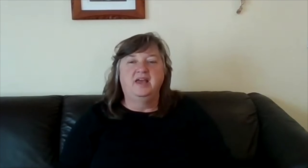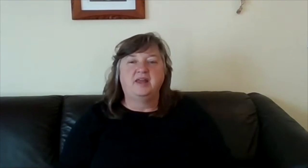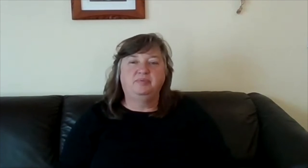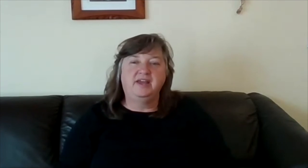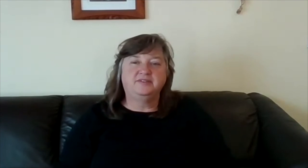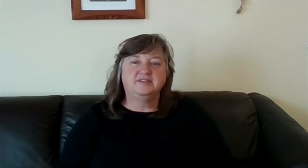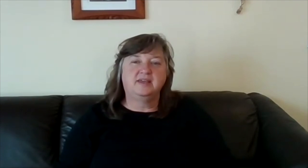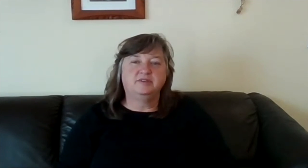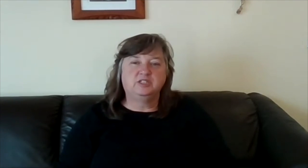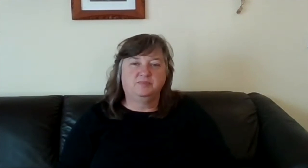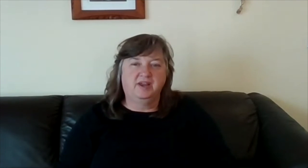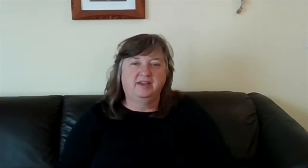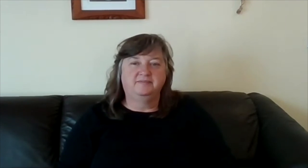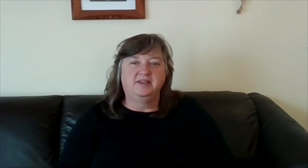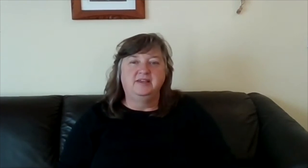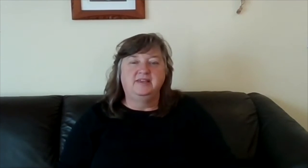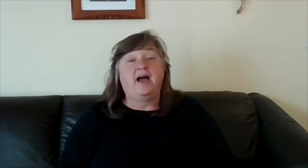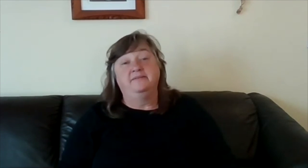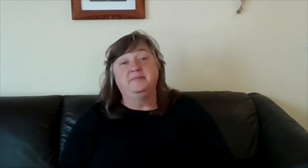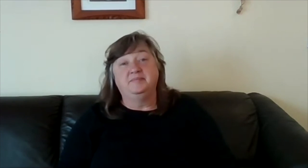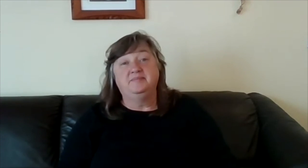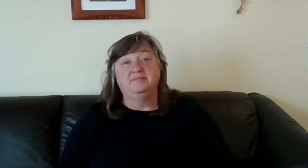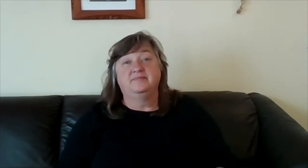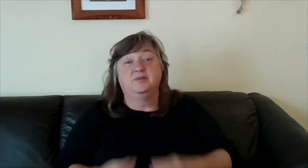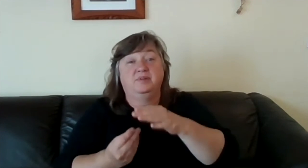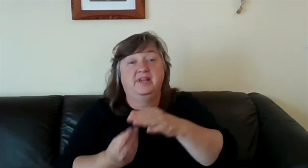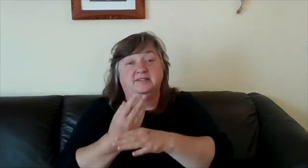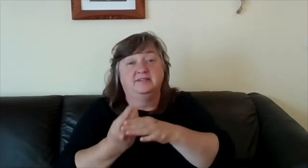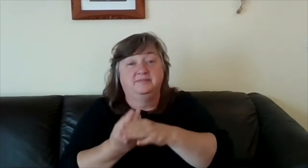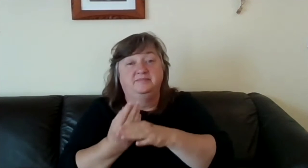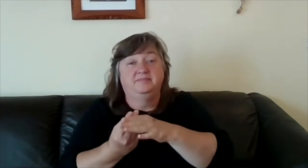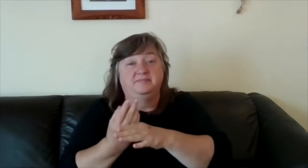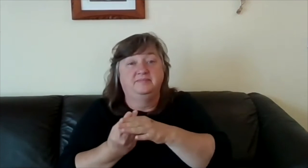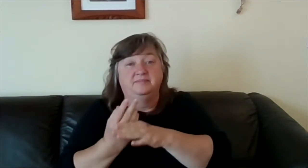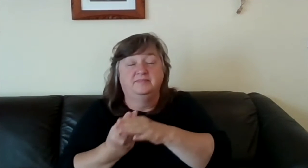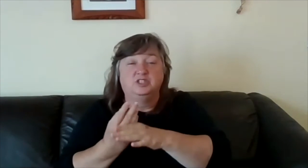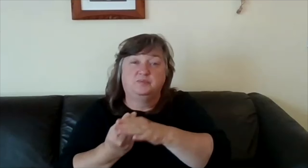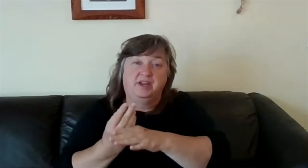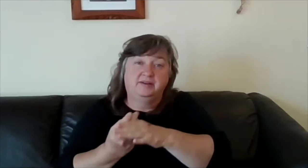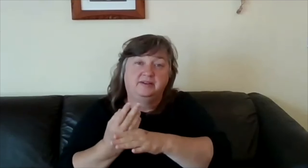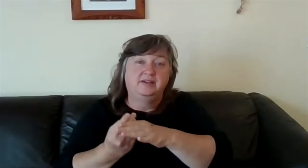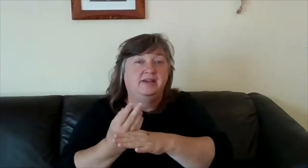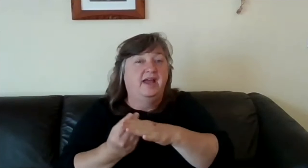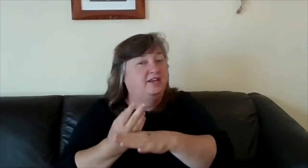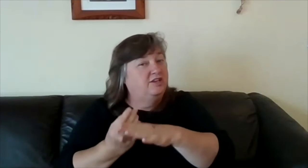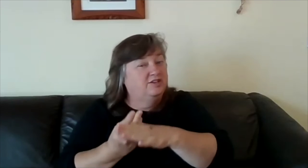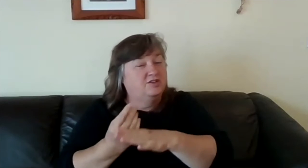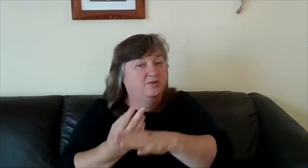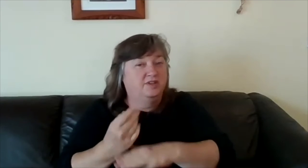And plant, the same as spring. Yeah, so plant, spring. And so